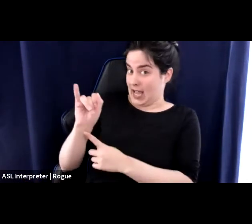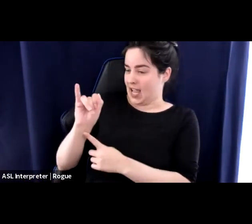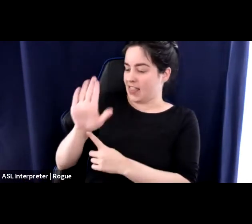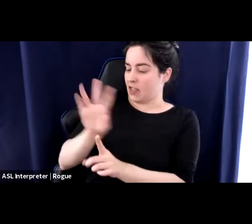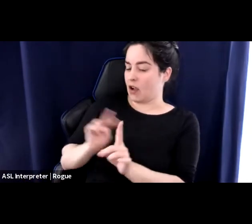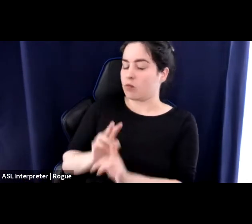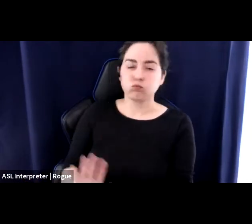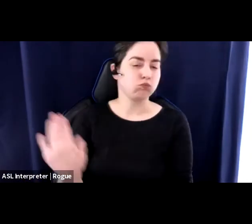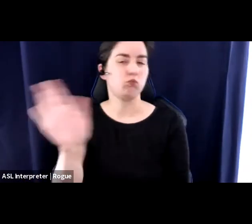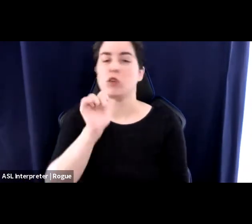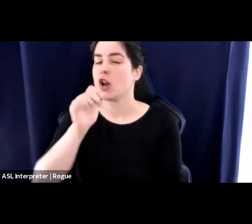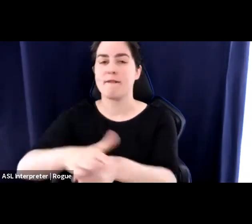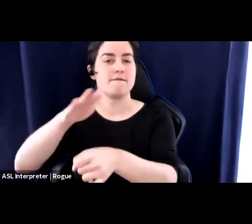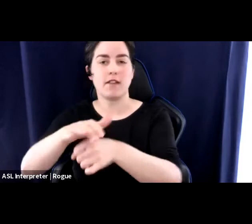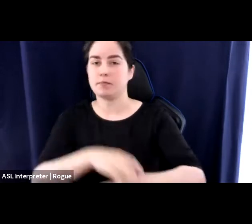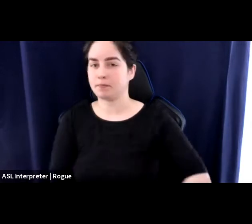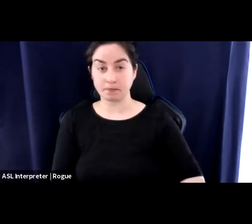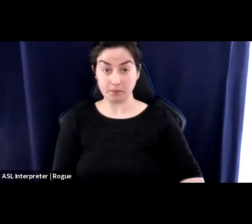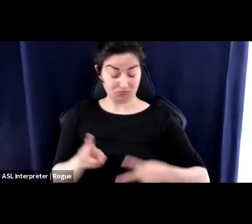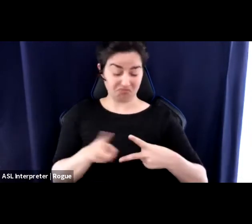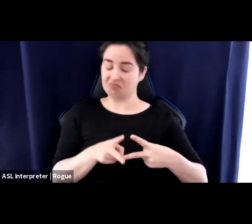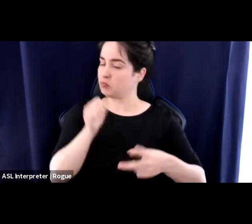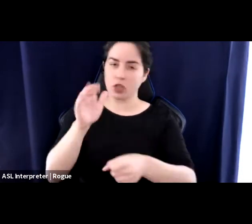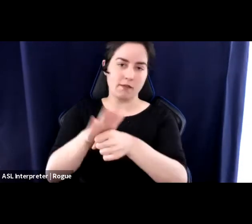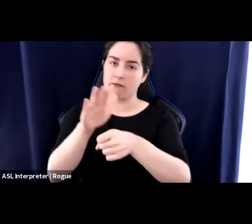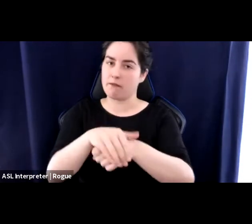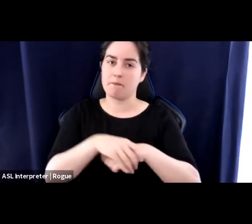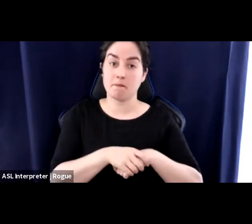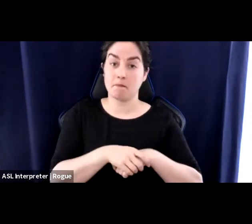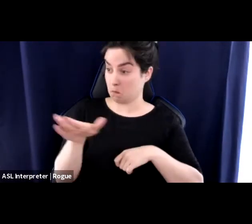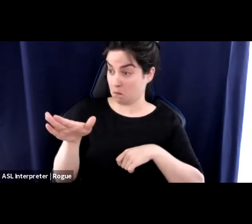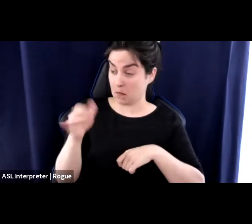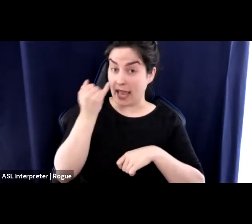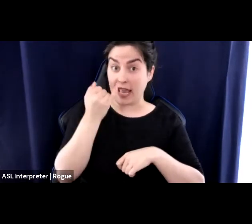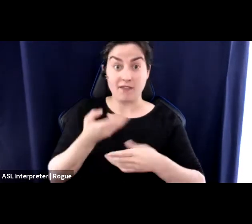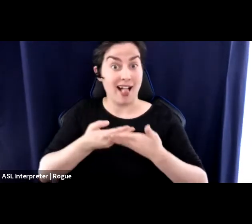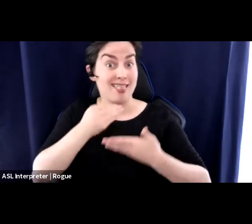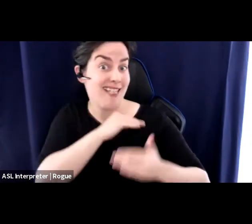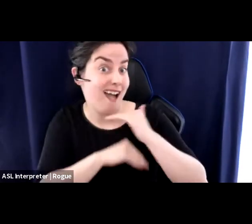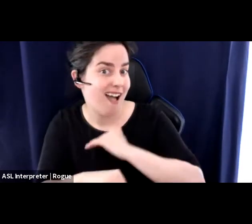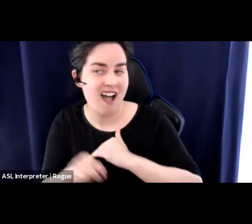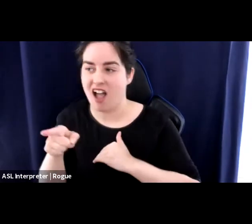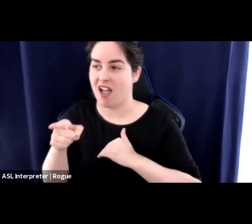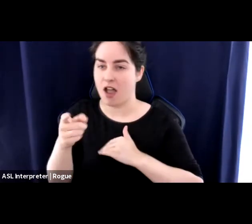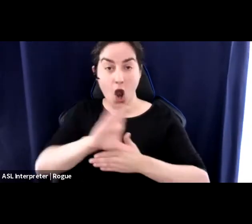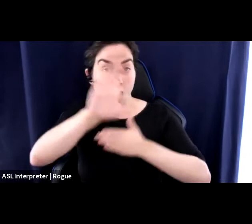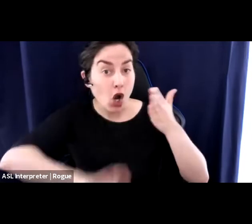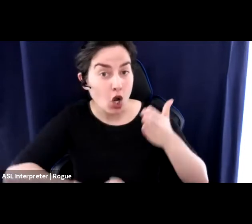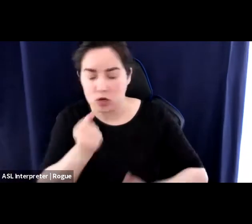the complainant had to understand, the consequences of not telling the truth,